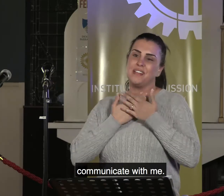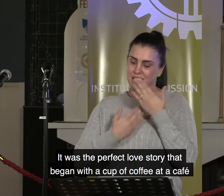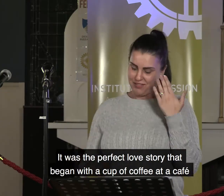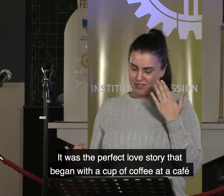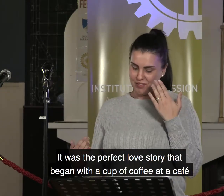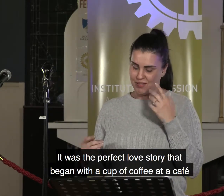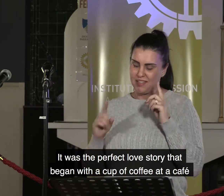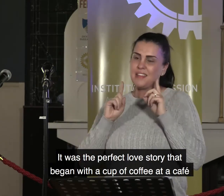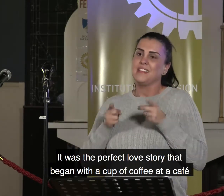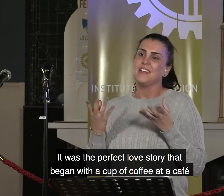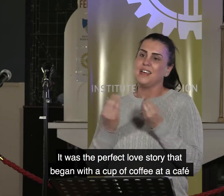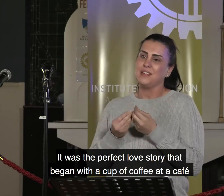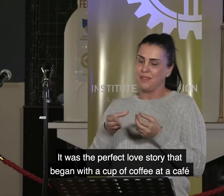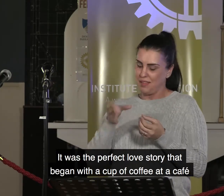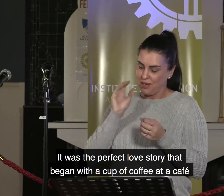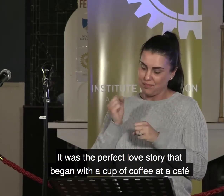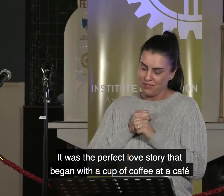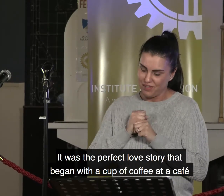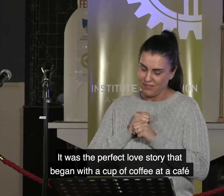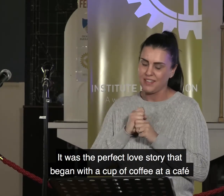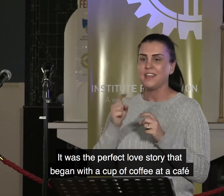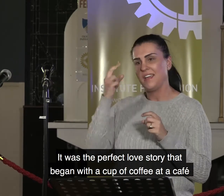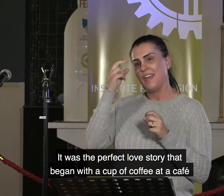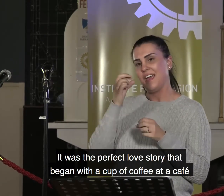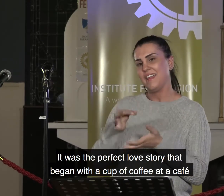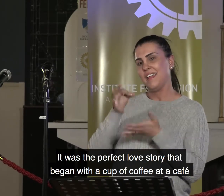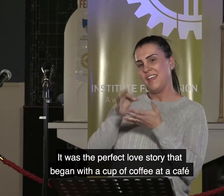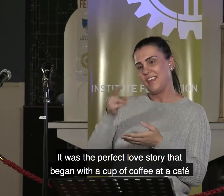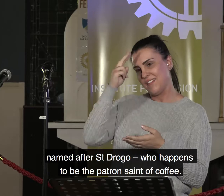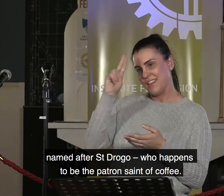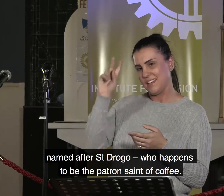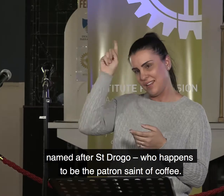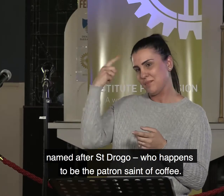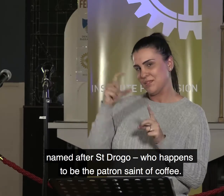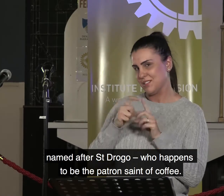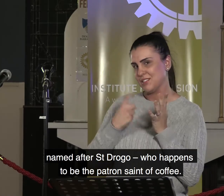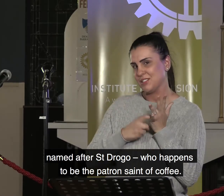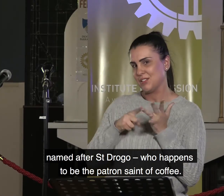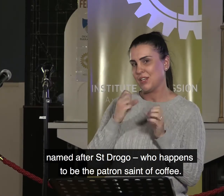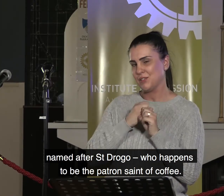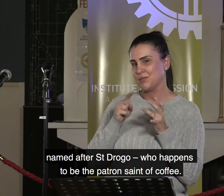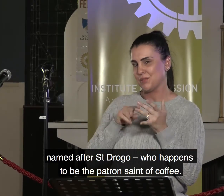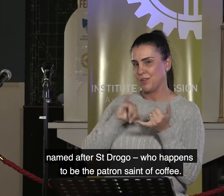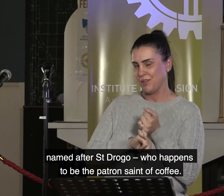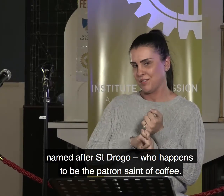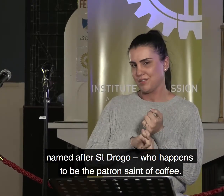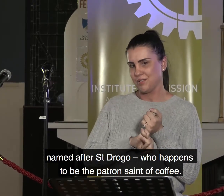It was the perfect love story that began with a cup of coffee at a cafe named after St. Drogo, who happens